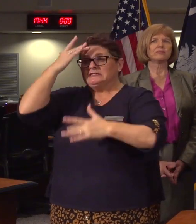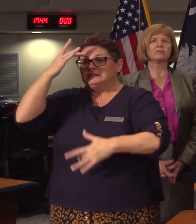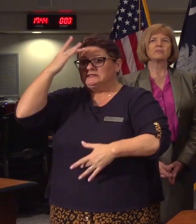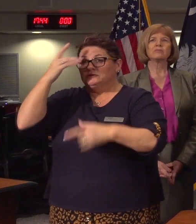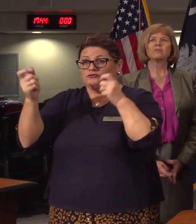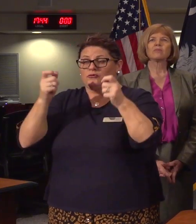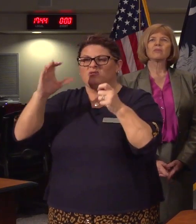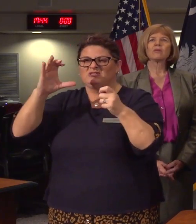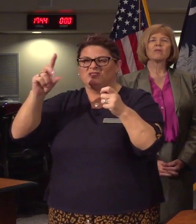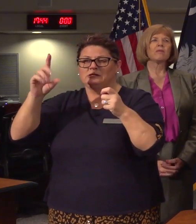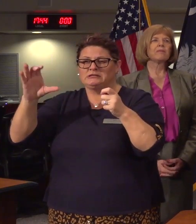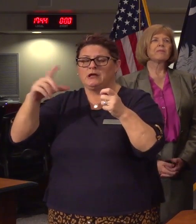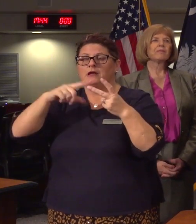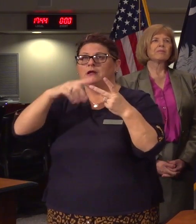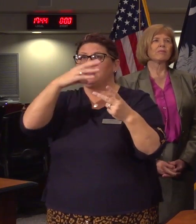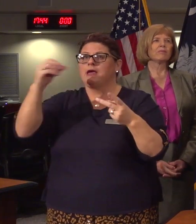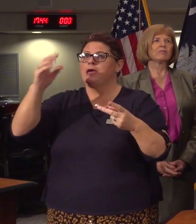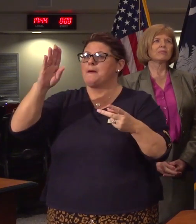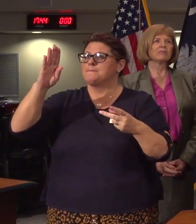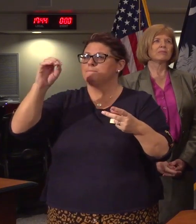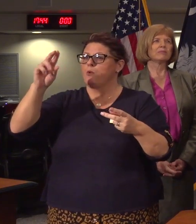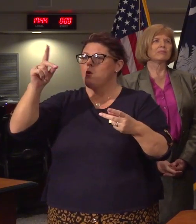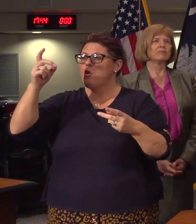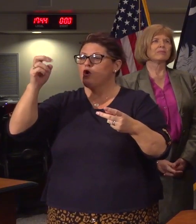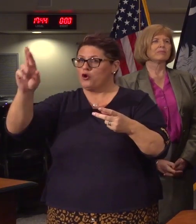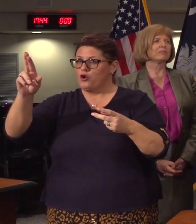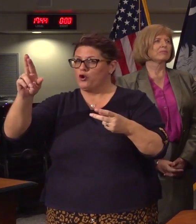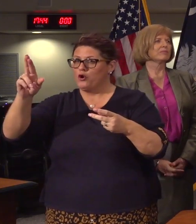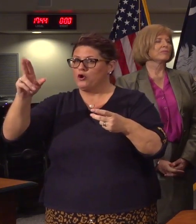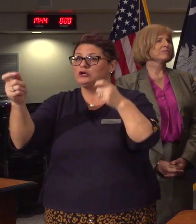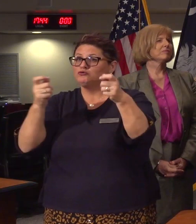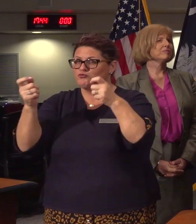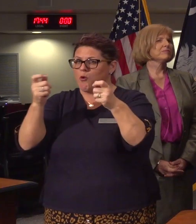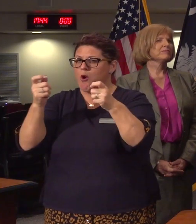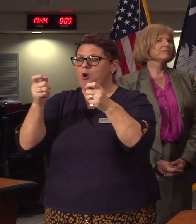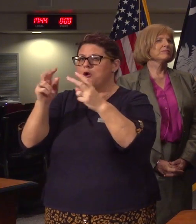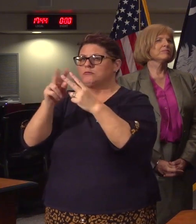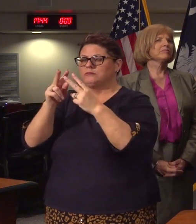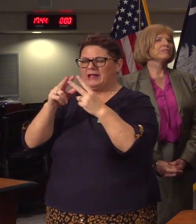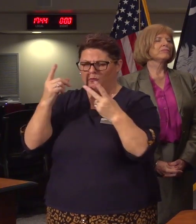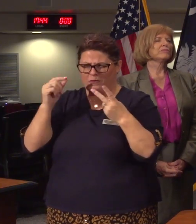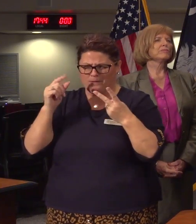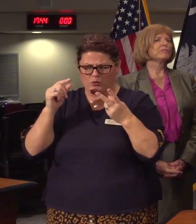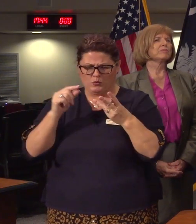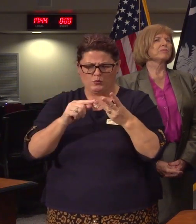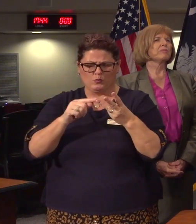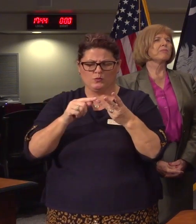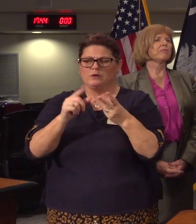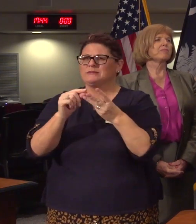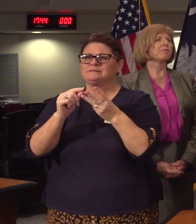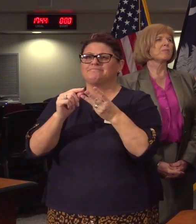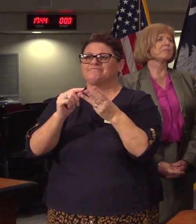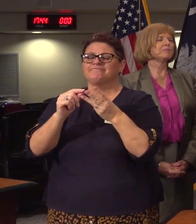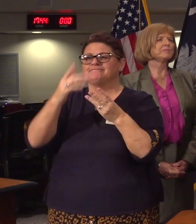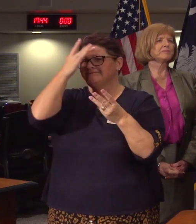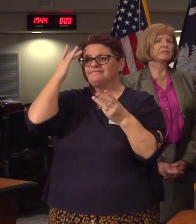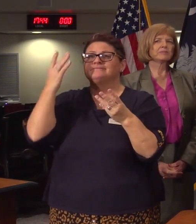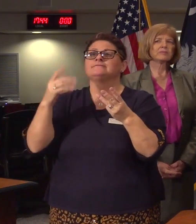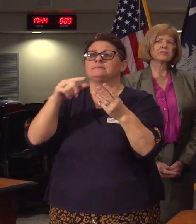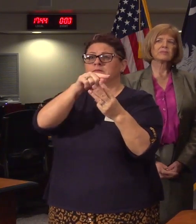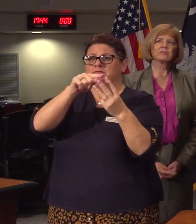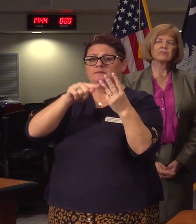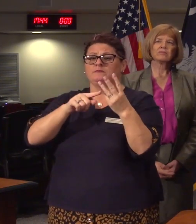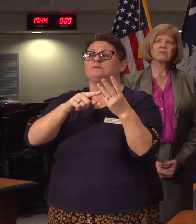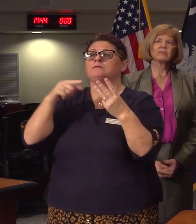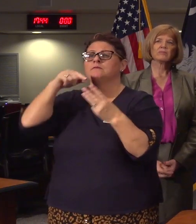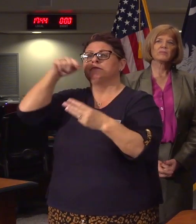Patrol, and there's another organization that is involved in those